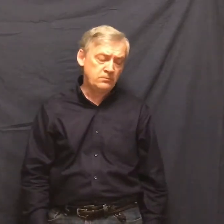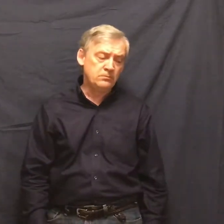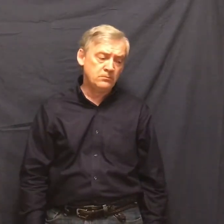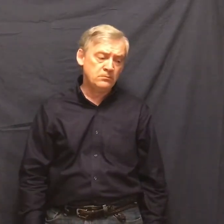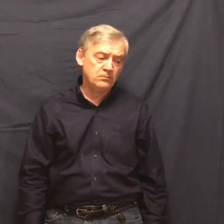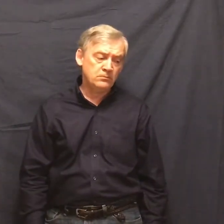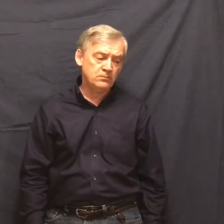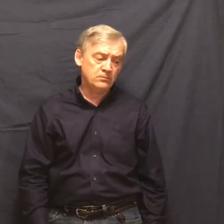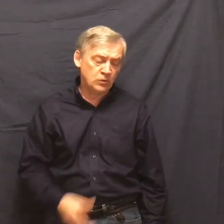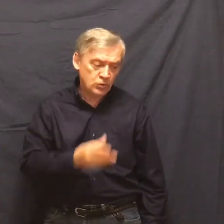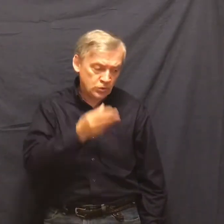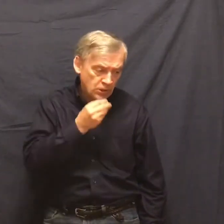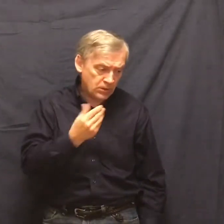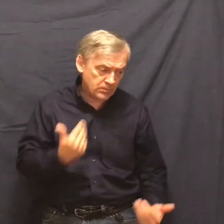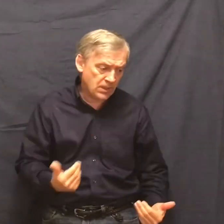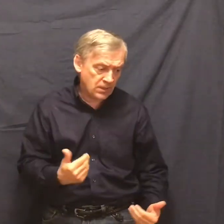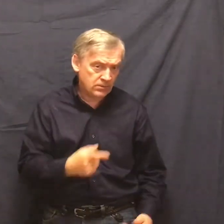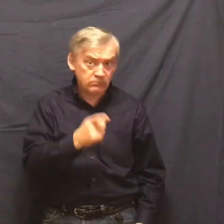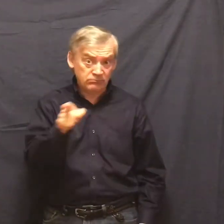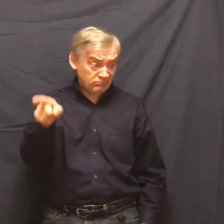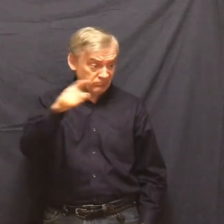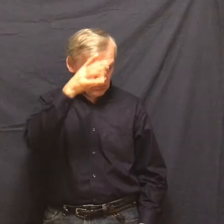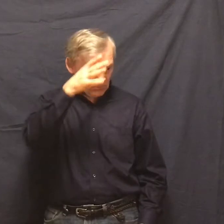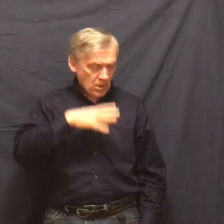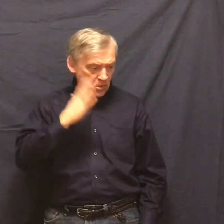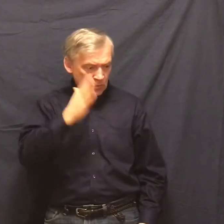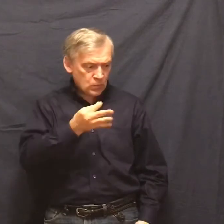Shut up now. The guys will be coming in.